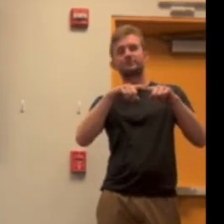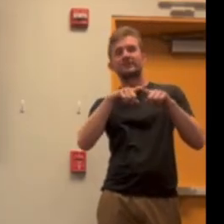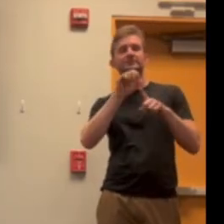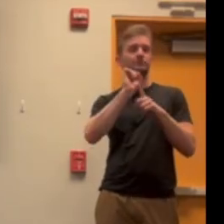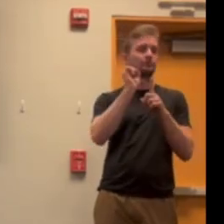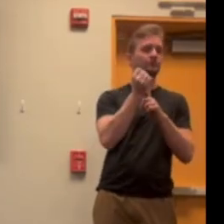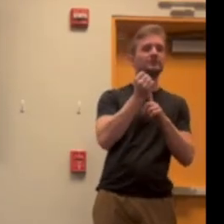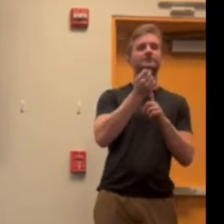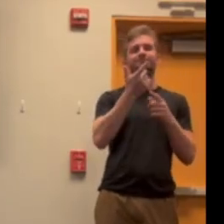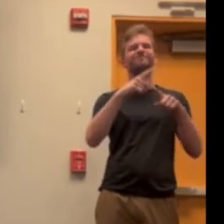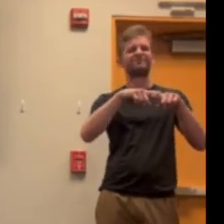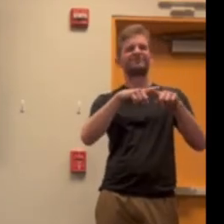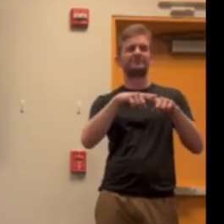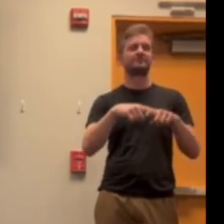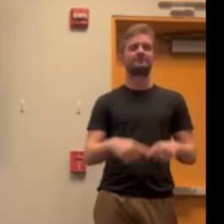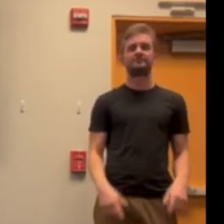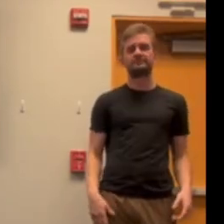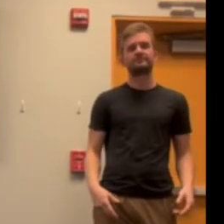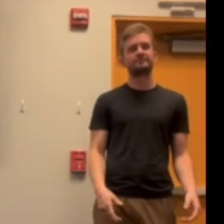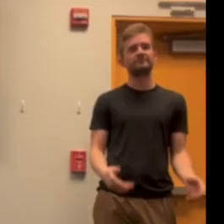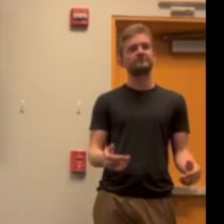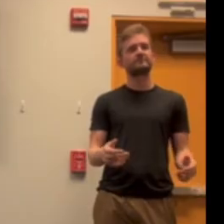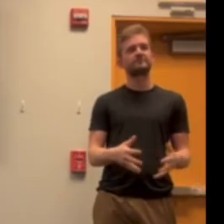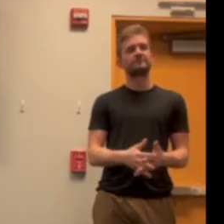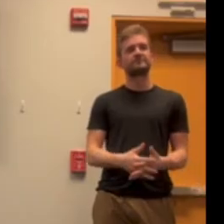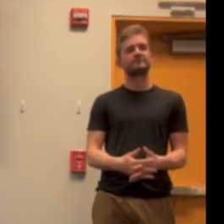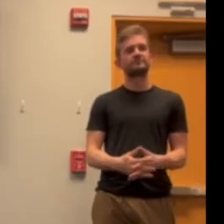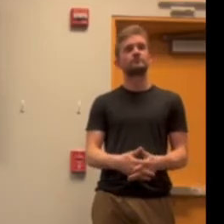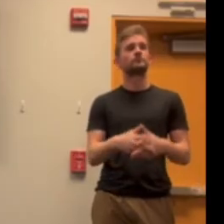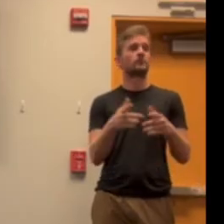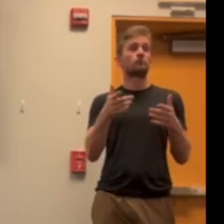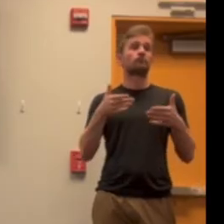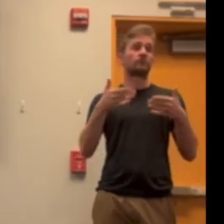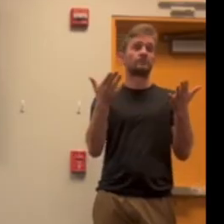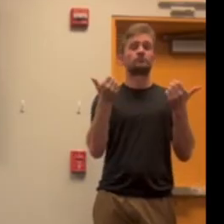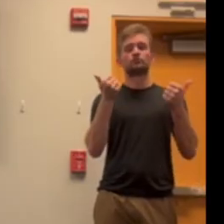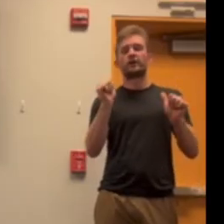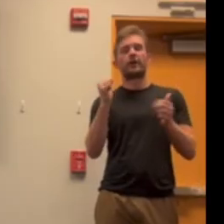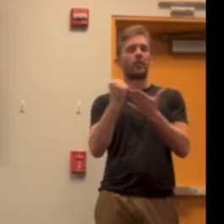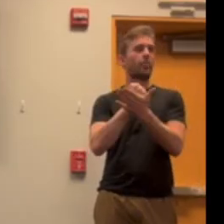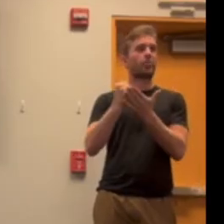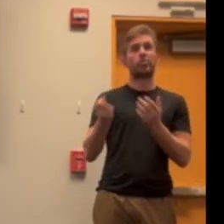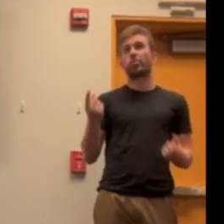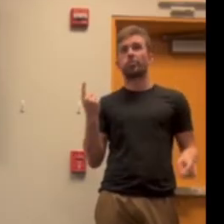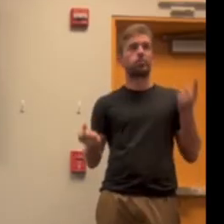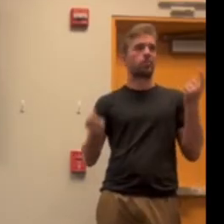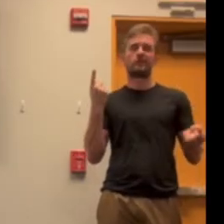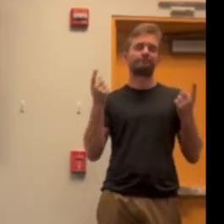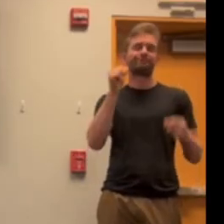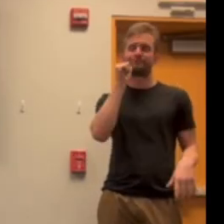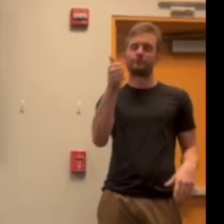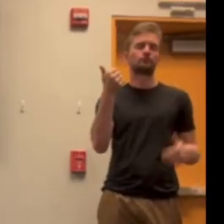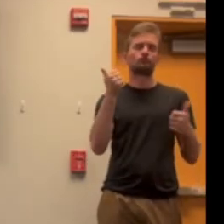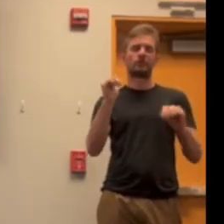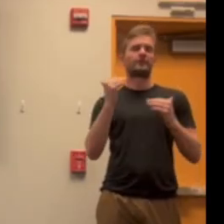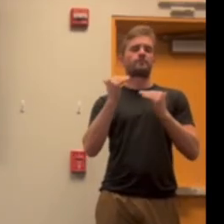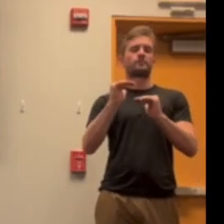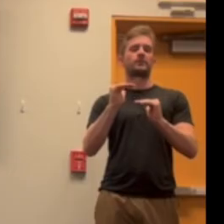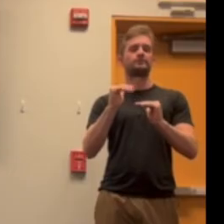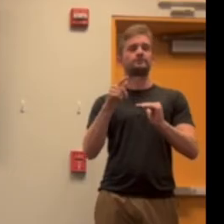things. That'll come up. But try to keep the balance as low as possible. And then also pay on time. If